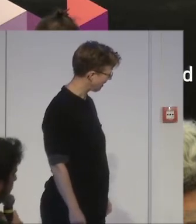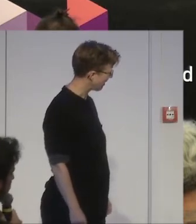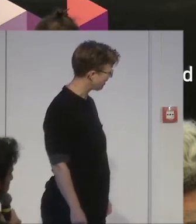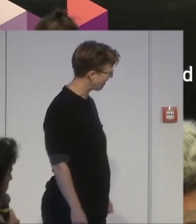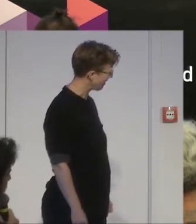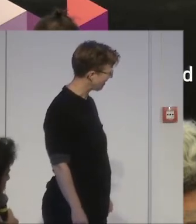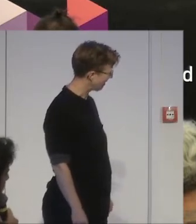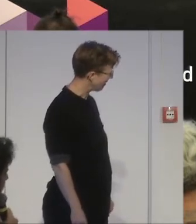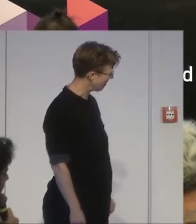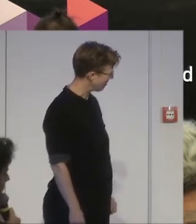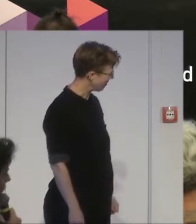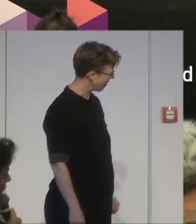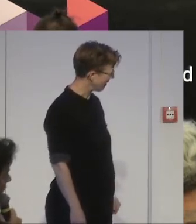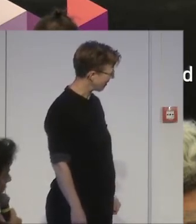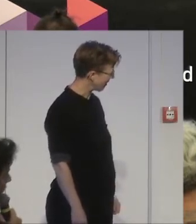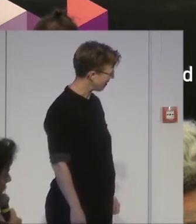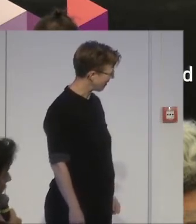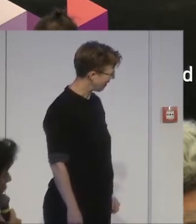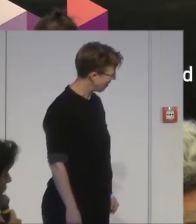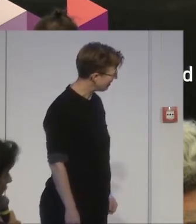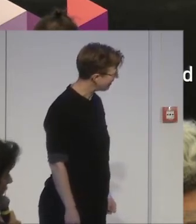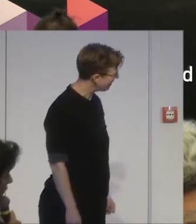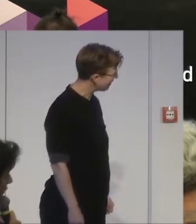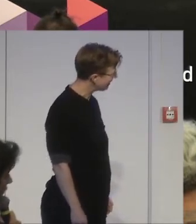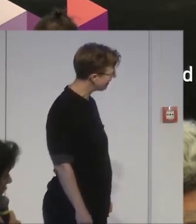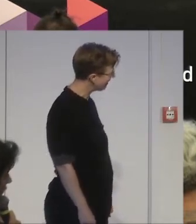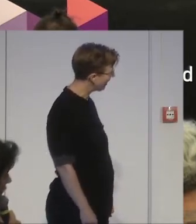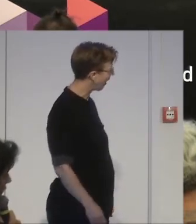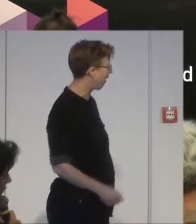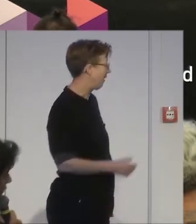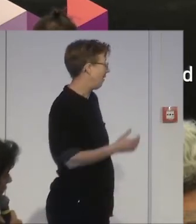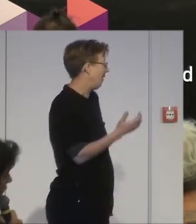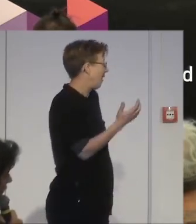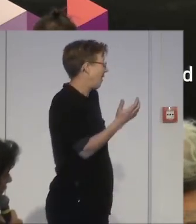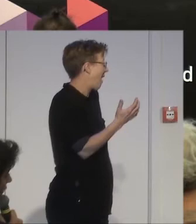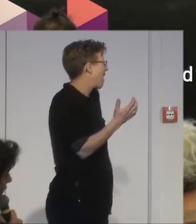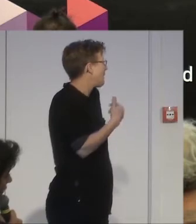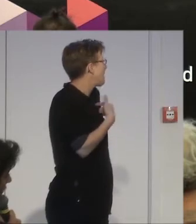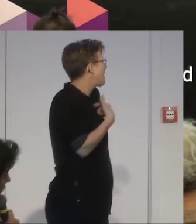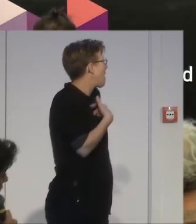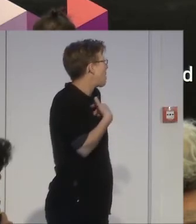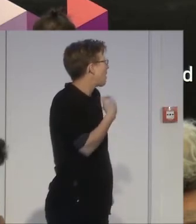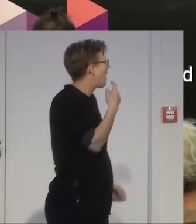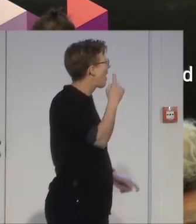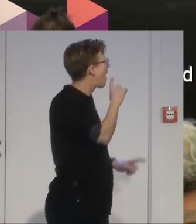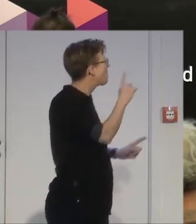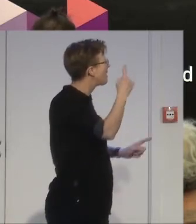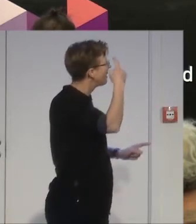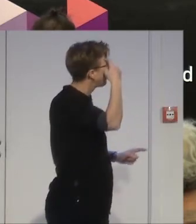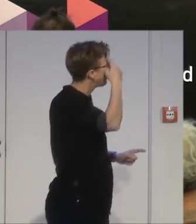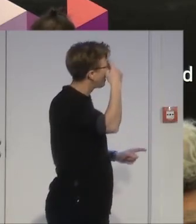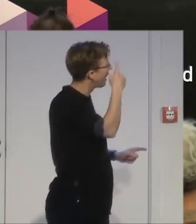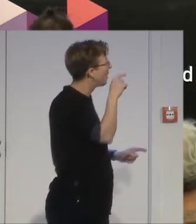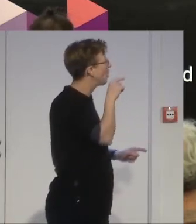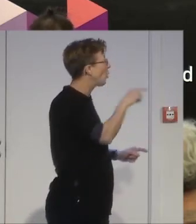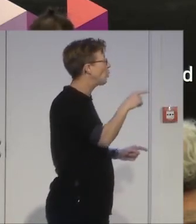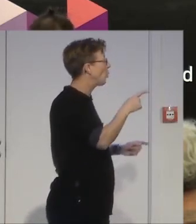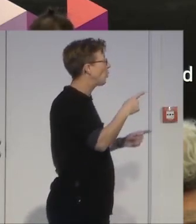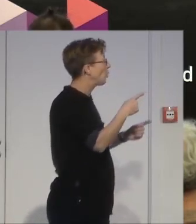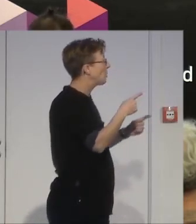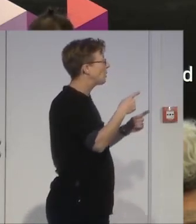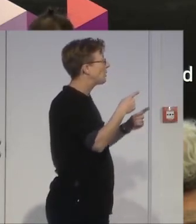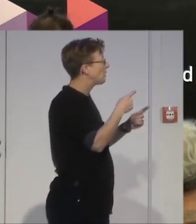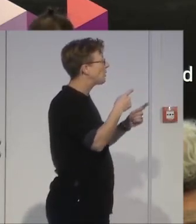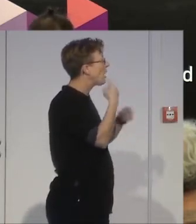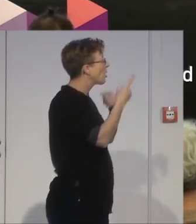was asking me if I learned from that. I'm thinking when you speak with other persons who are only deaf,